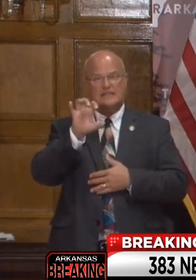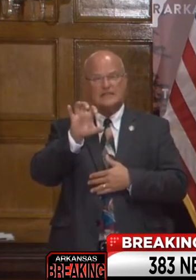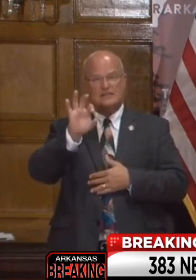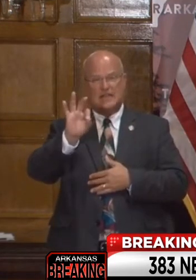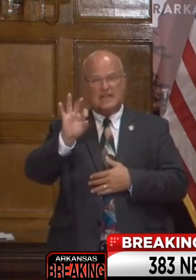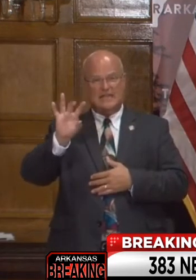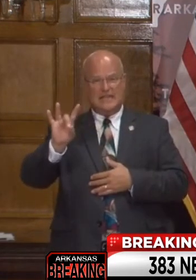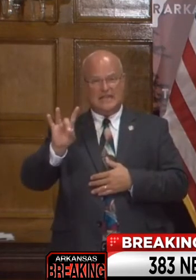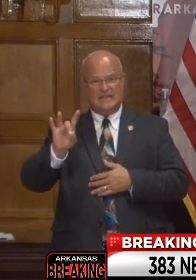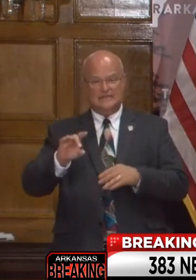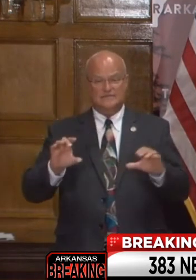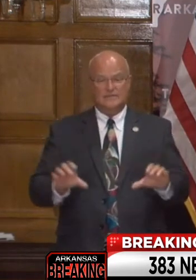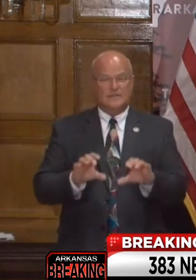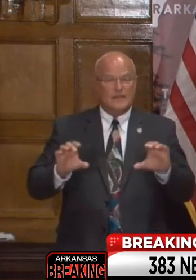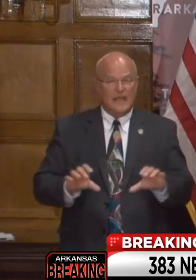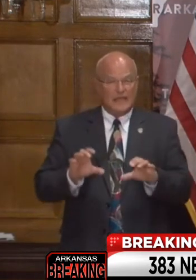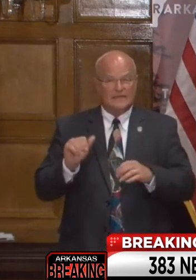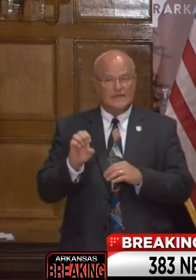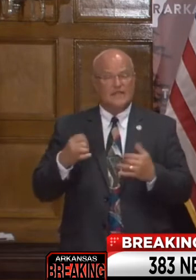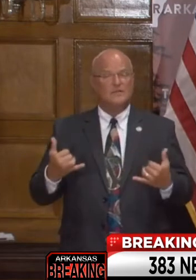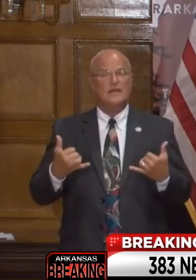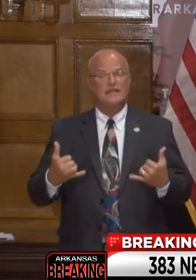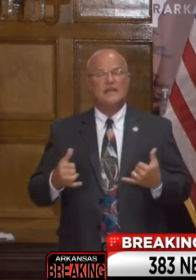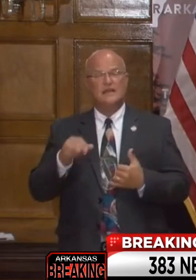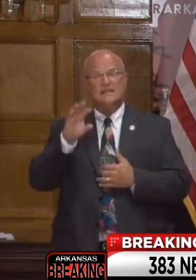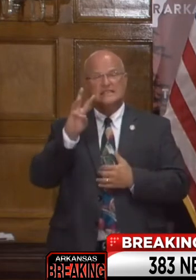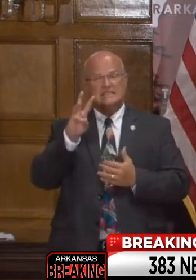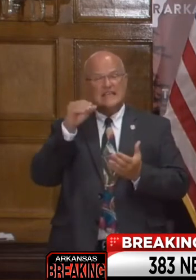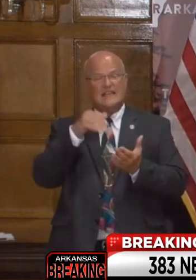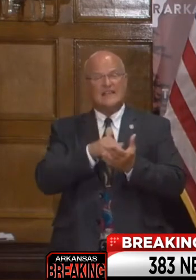42,998. Our active cases currently are